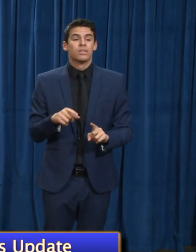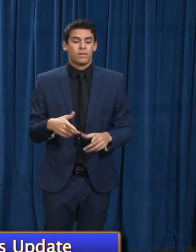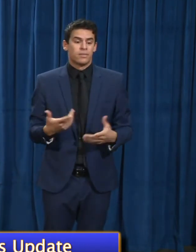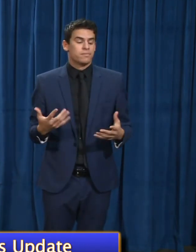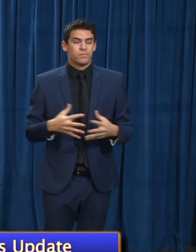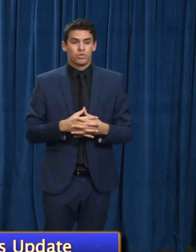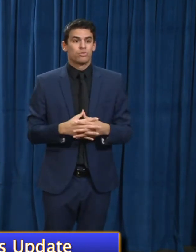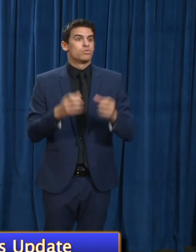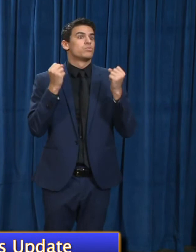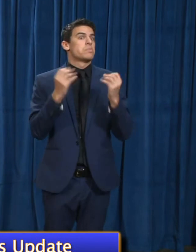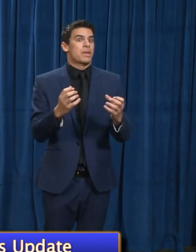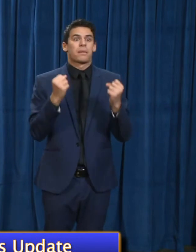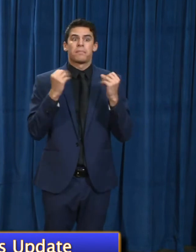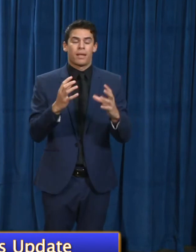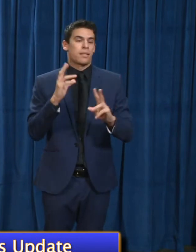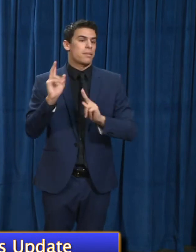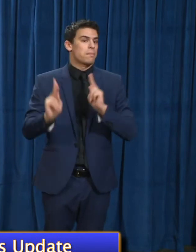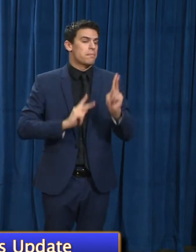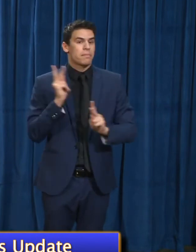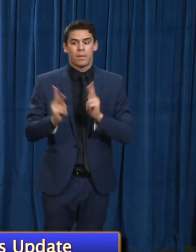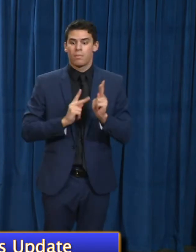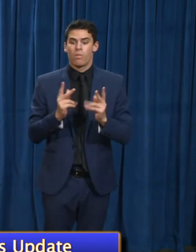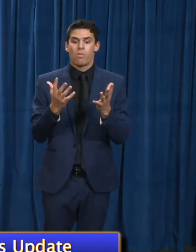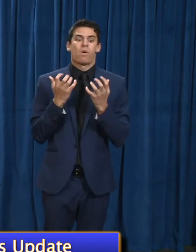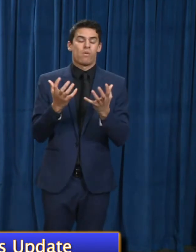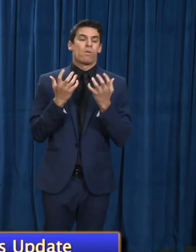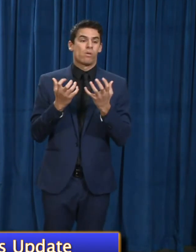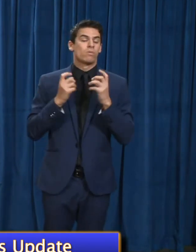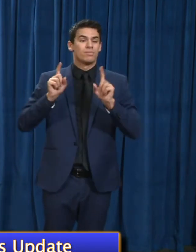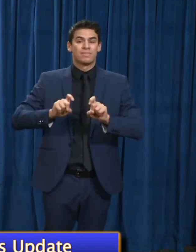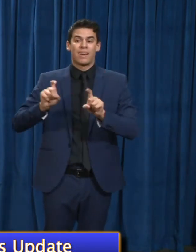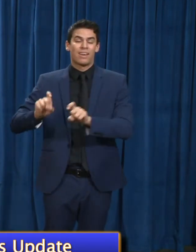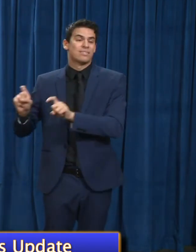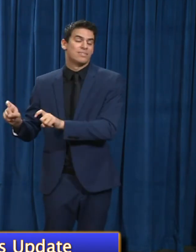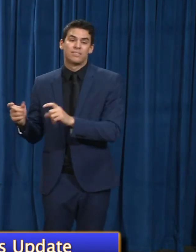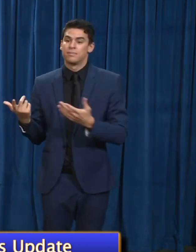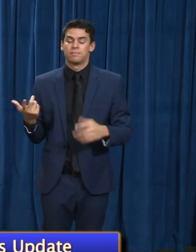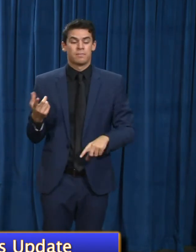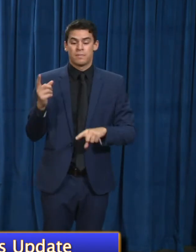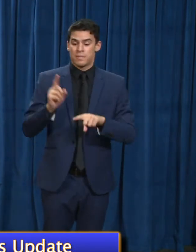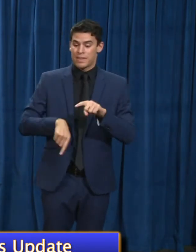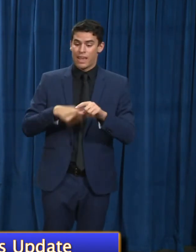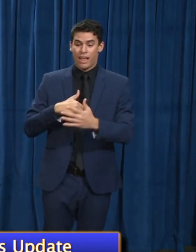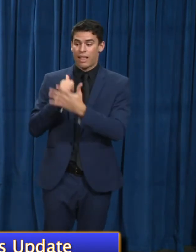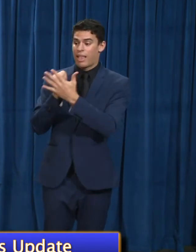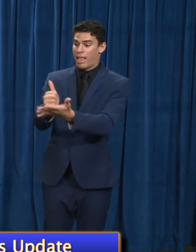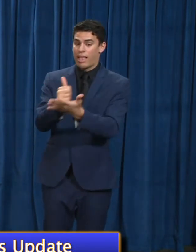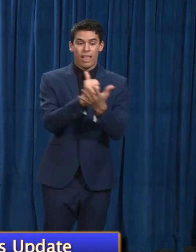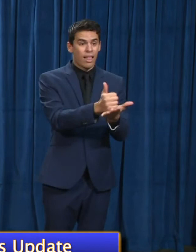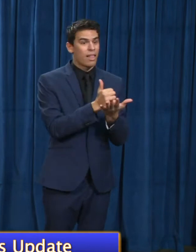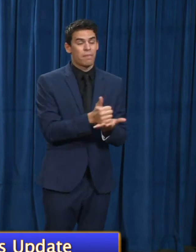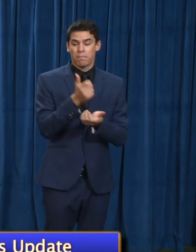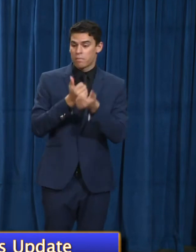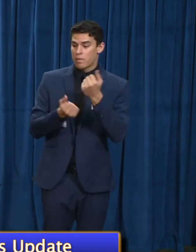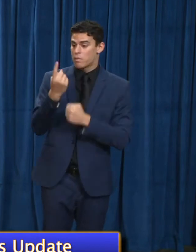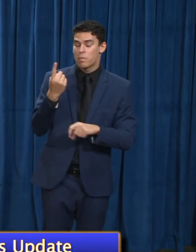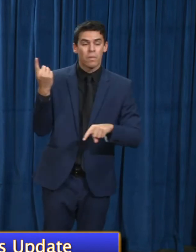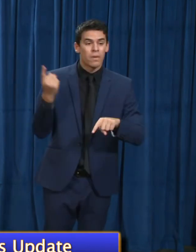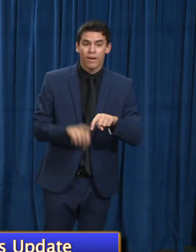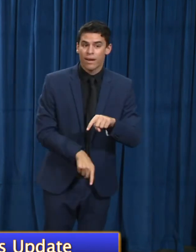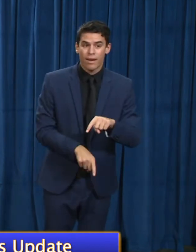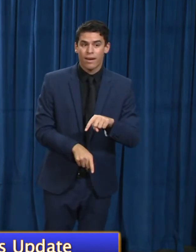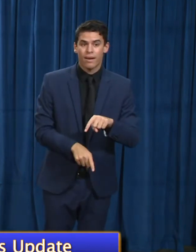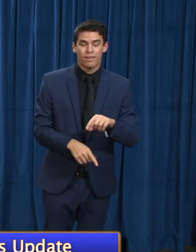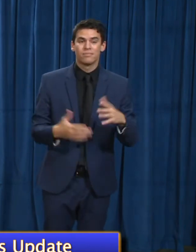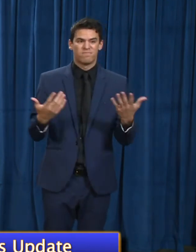of demand that we have for testing is not going to be met right now, today, at the levels that we